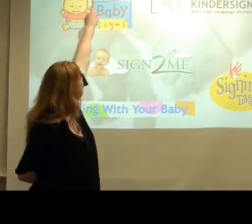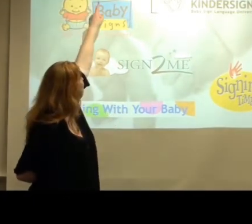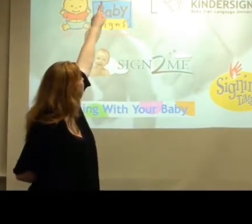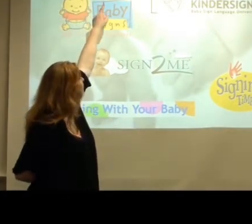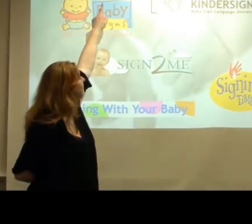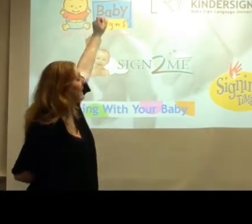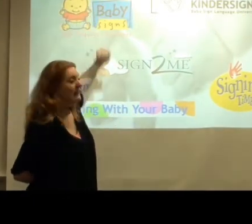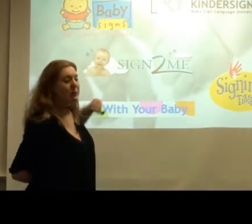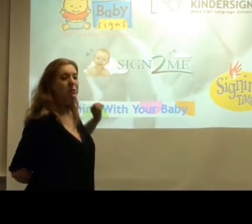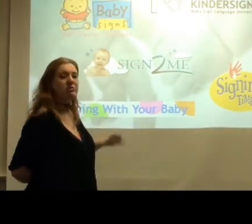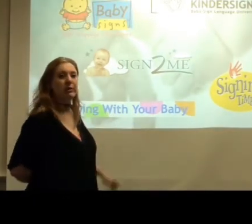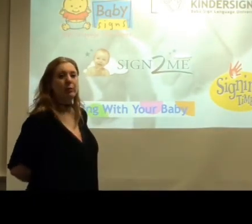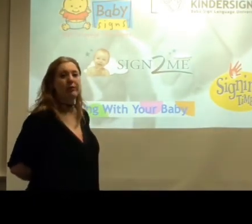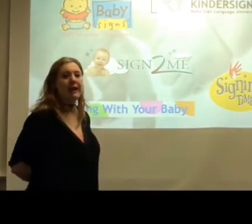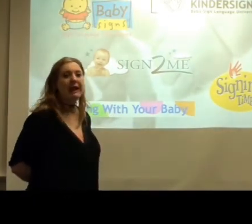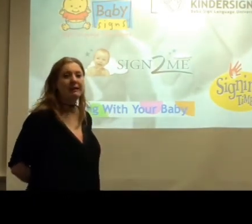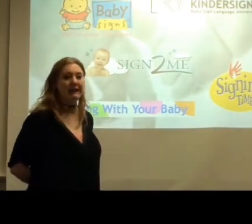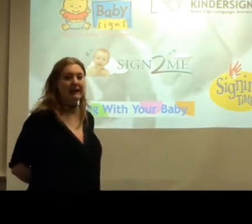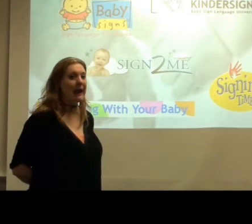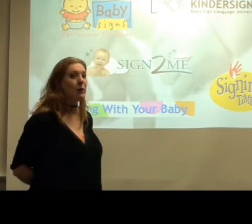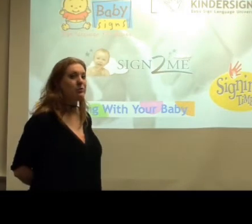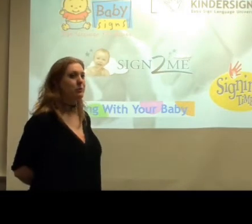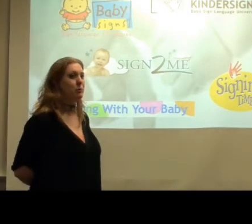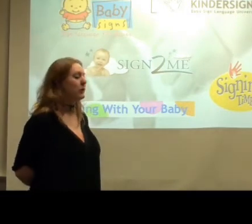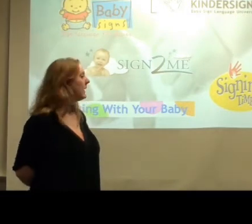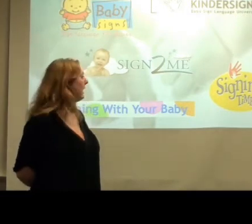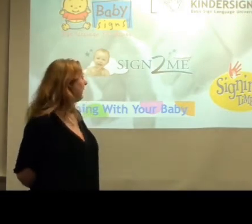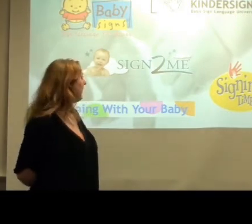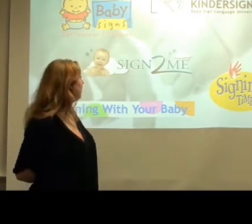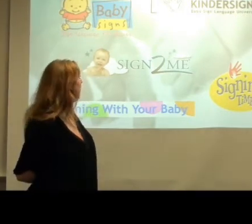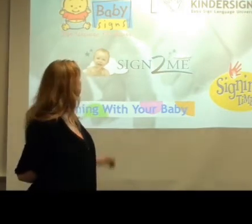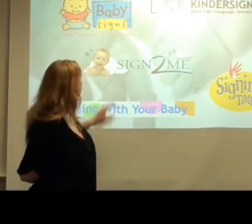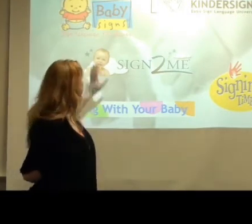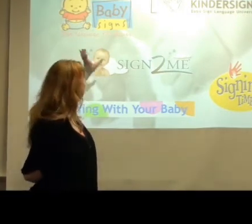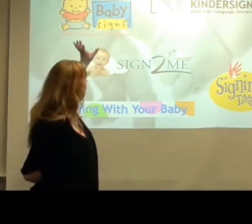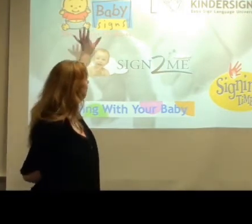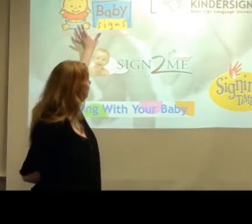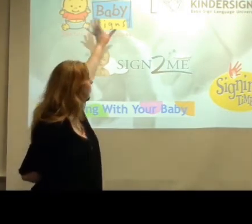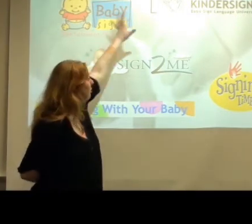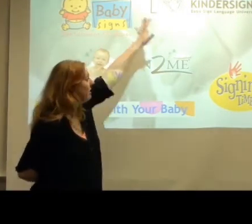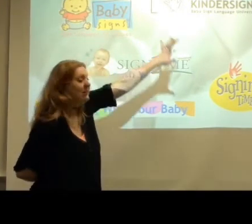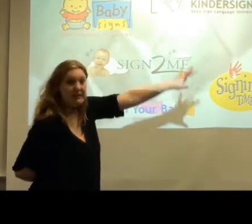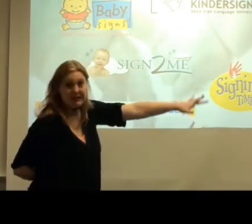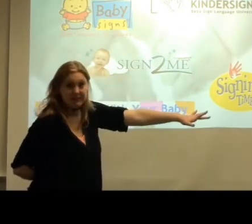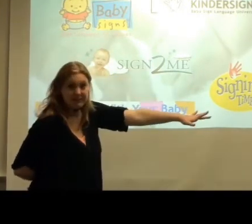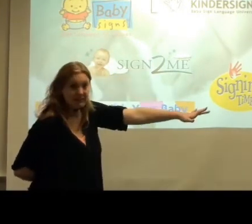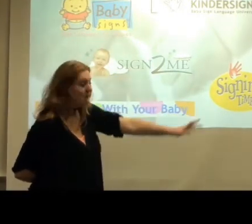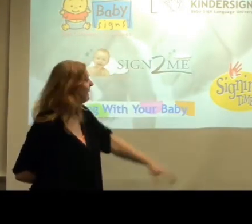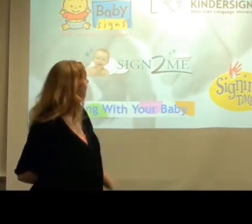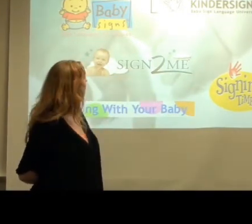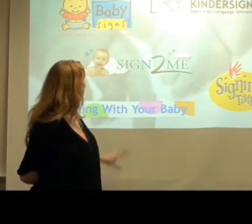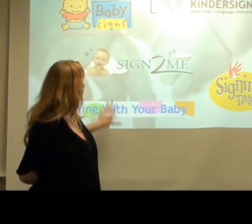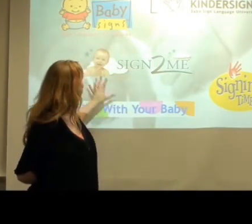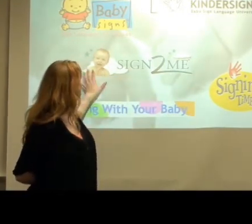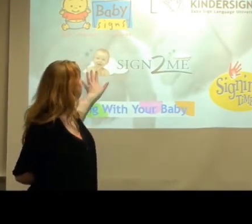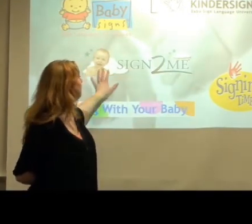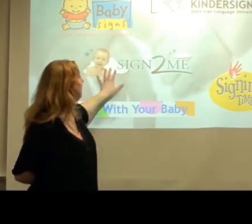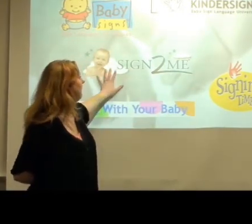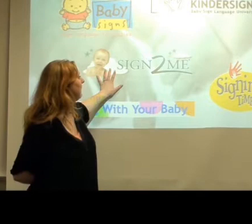babies and sign language. So they link out to a lot of websites that include these. Sign to Me,